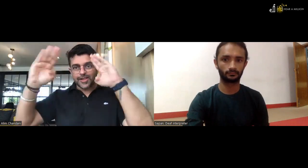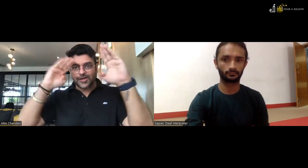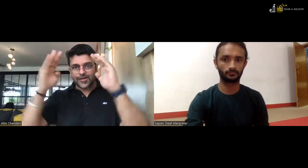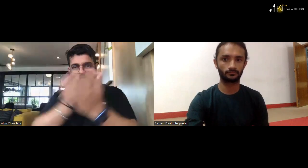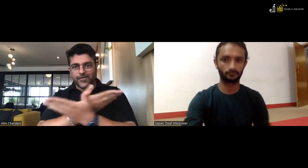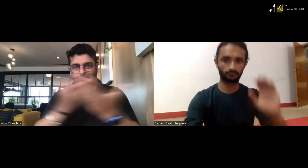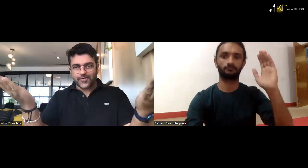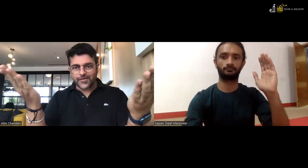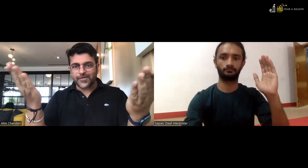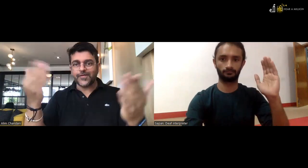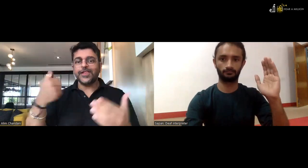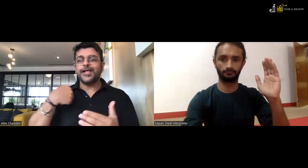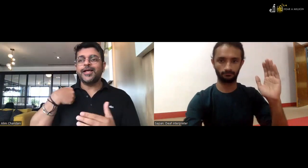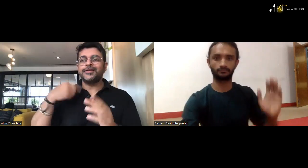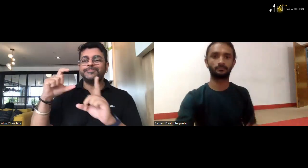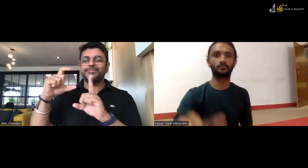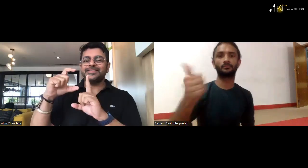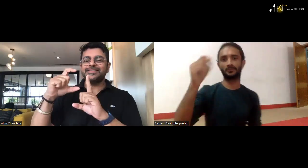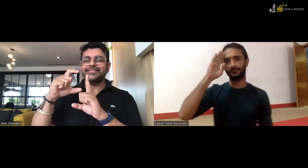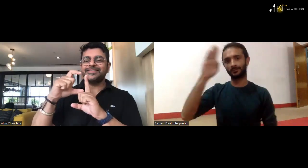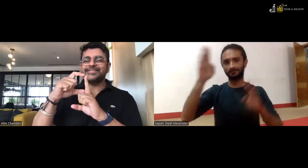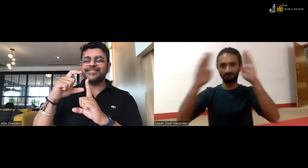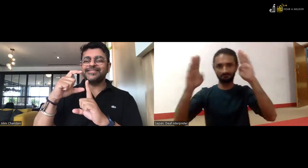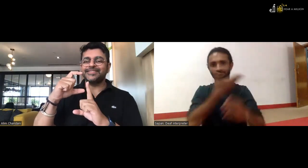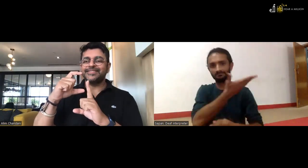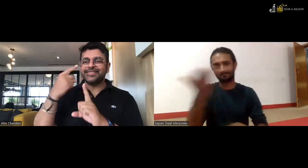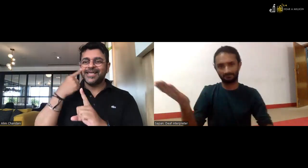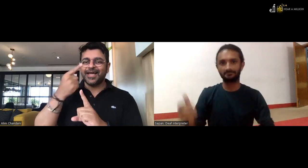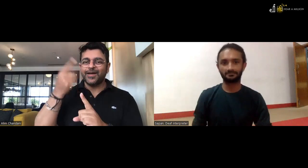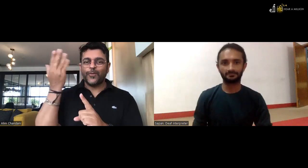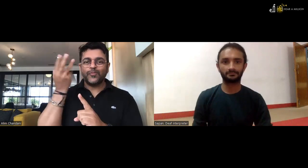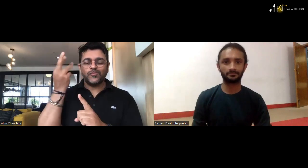Firstly, I want to tell every one of you hello and welcome.